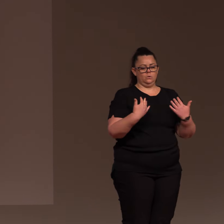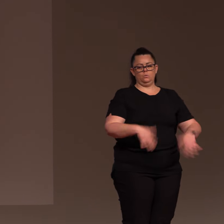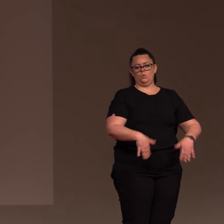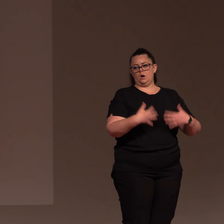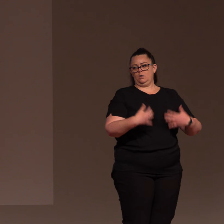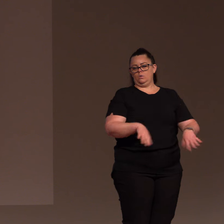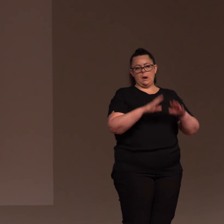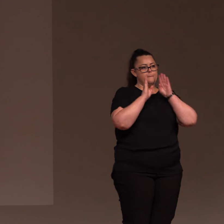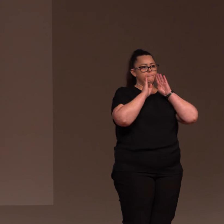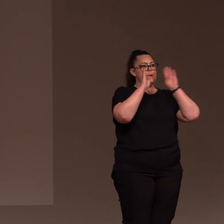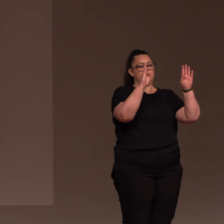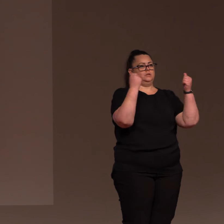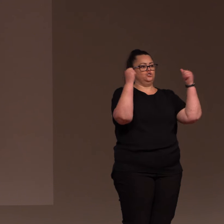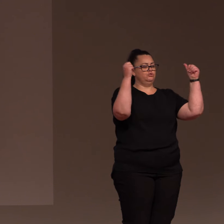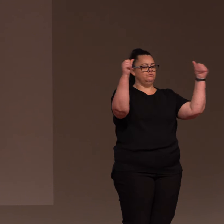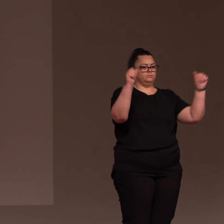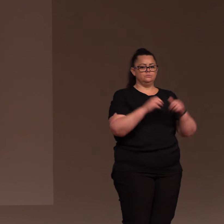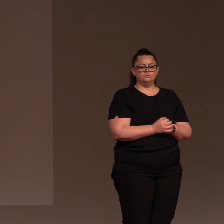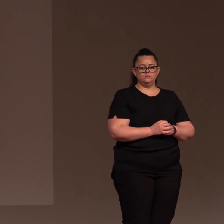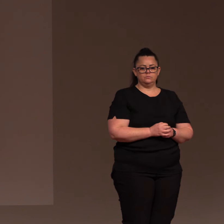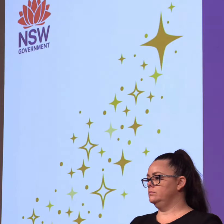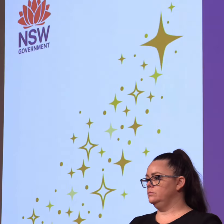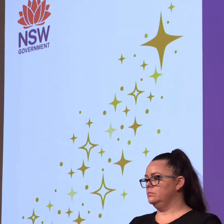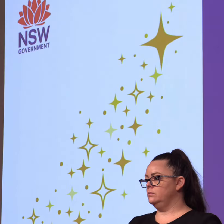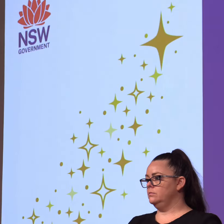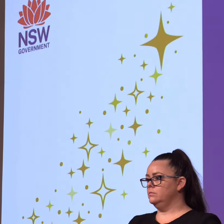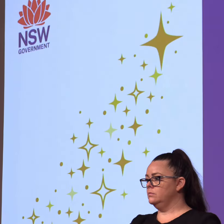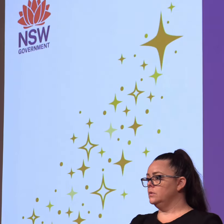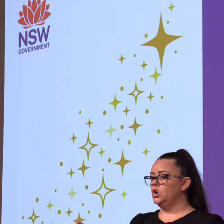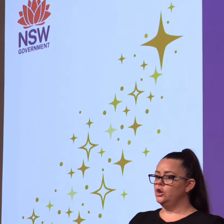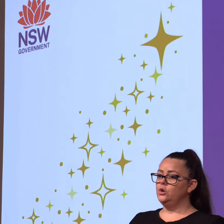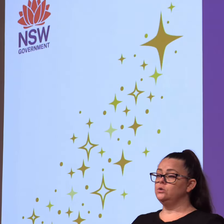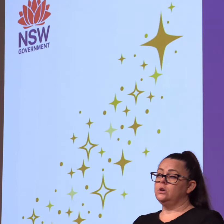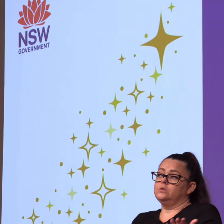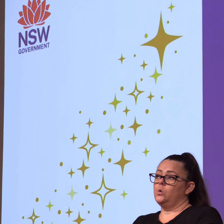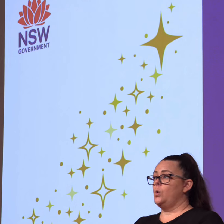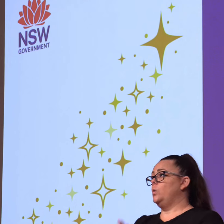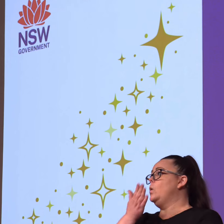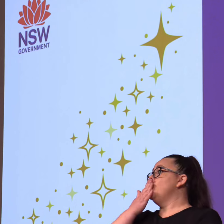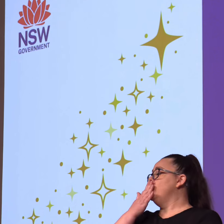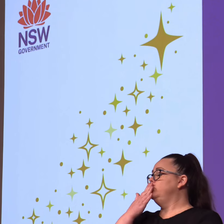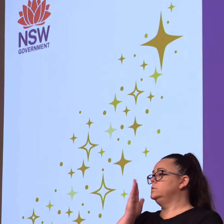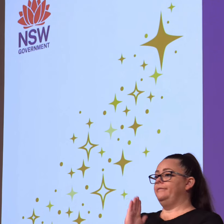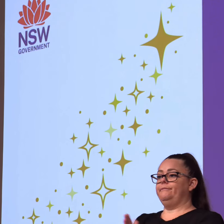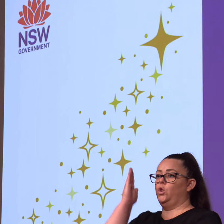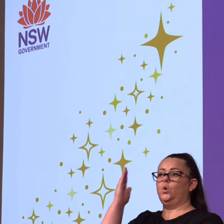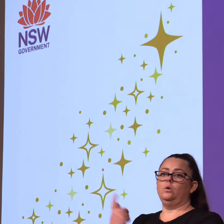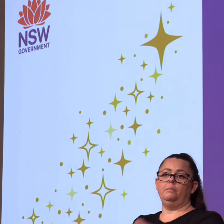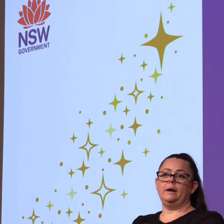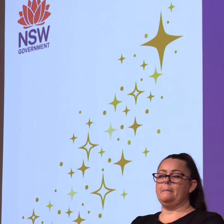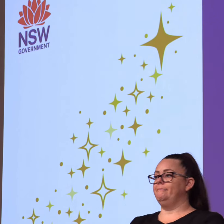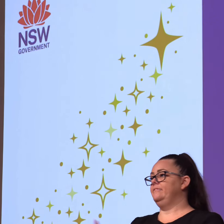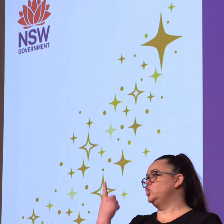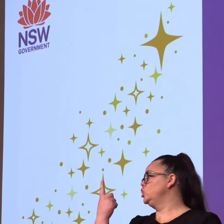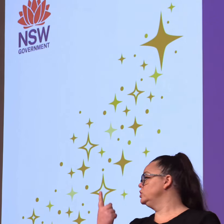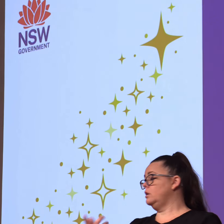mean, no one in this room is here by accident. No one slips on a banana peel and lands first in course. It comes